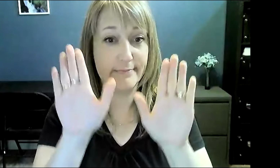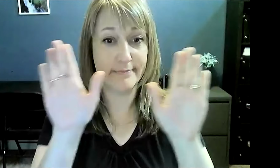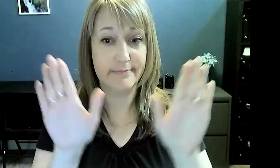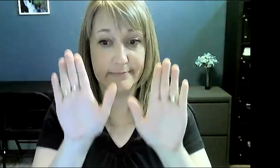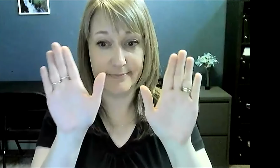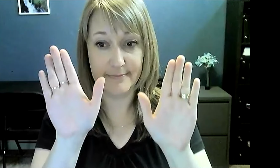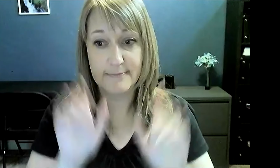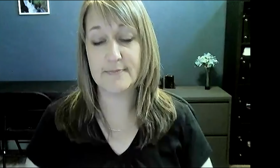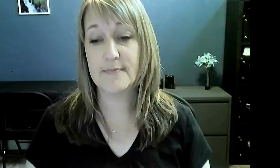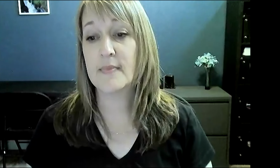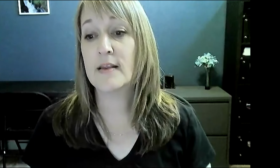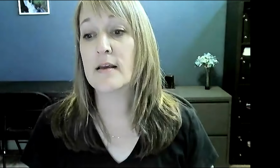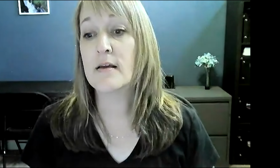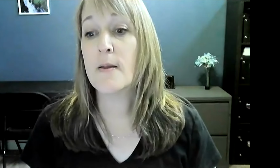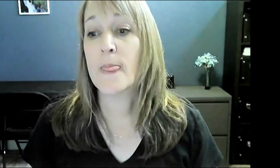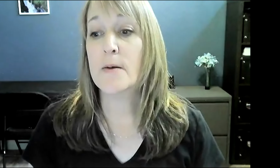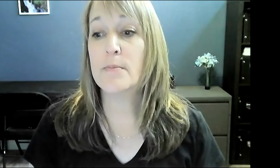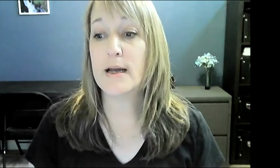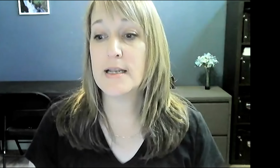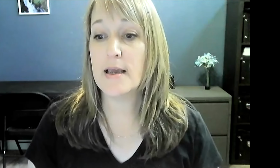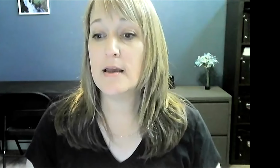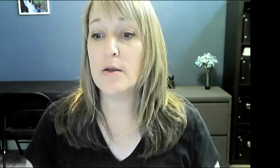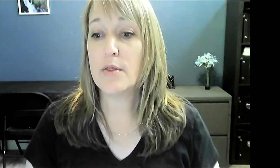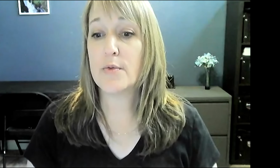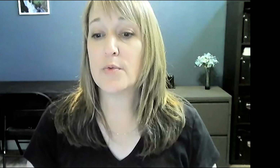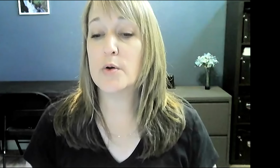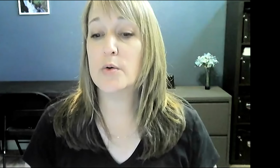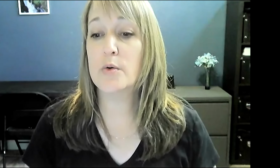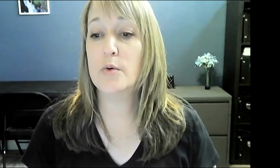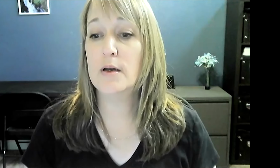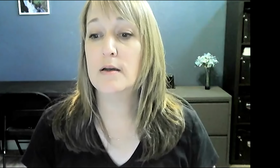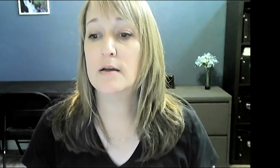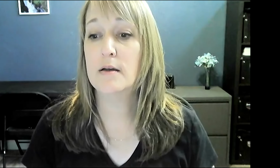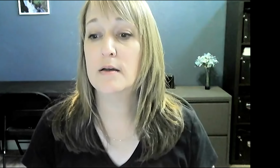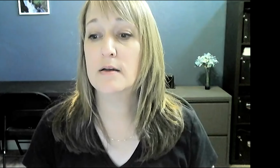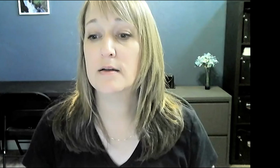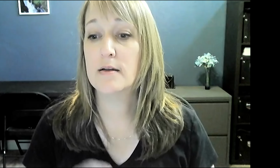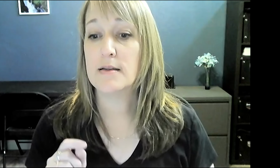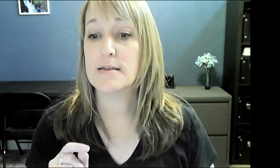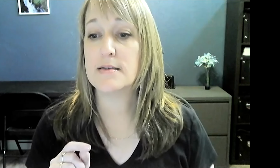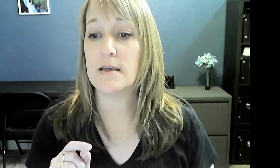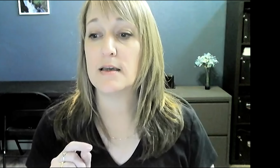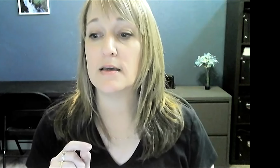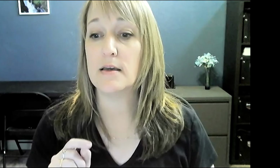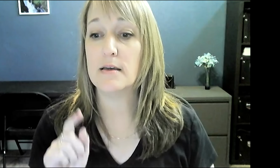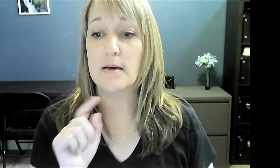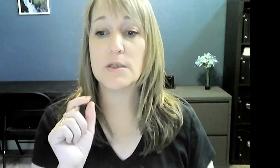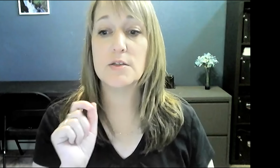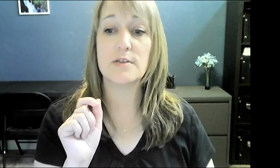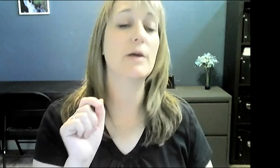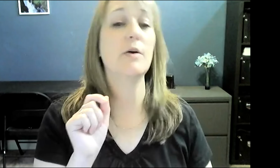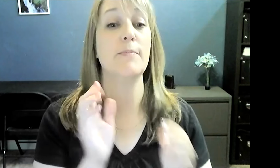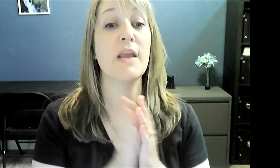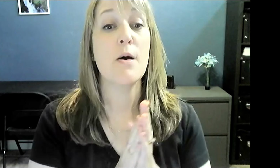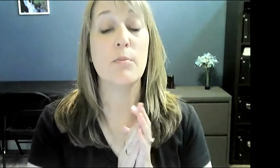Monday through let's see. Yeah, I'm going to do it this way. Okay.